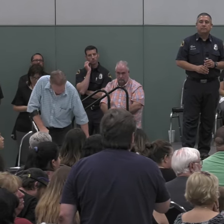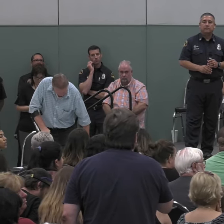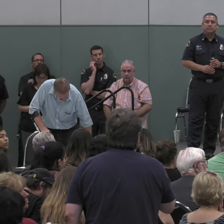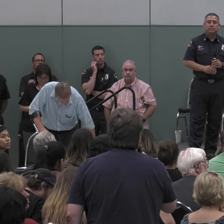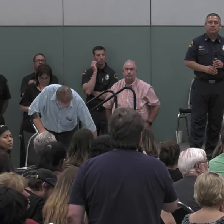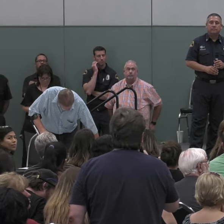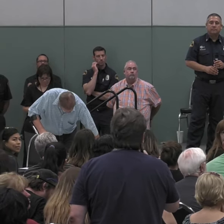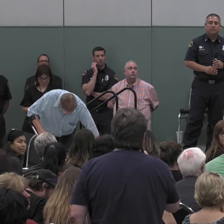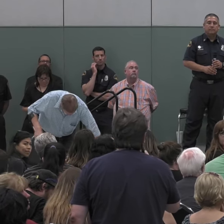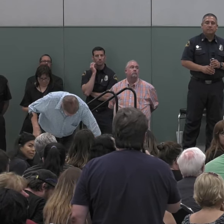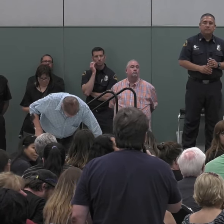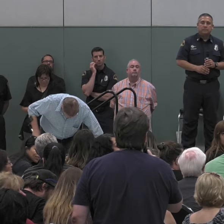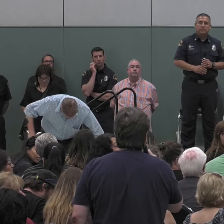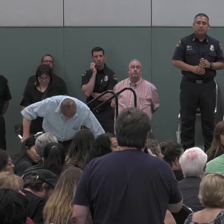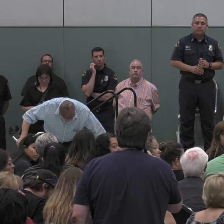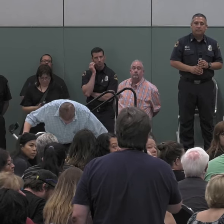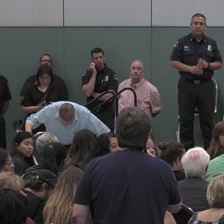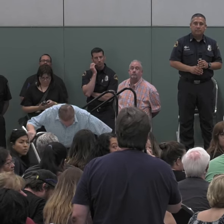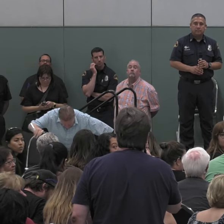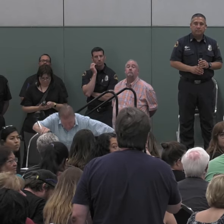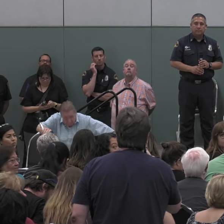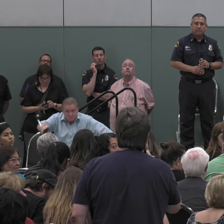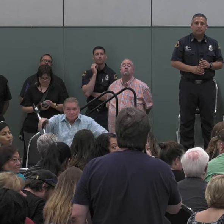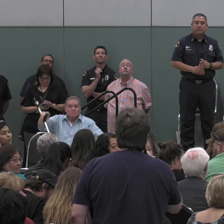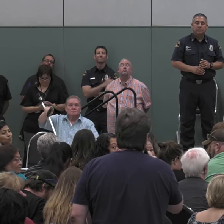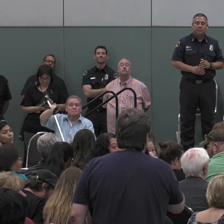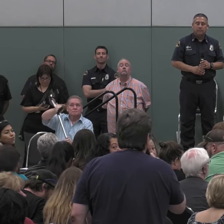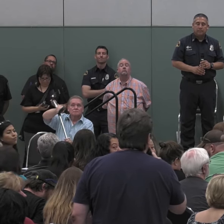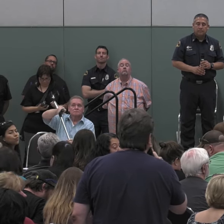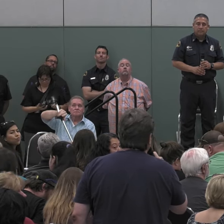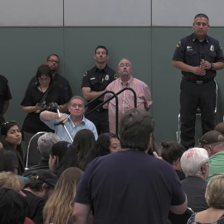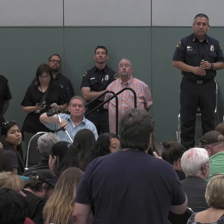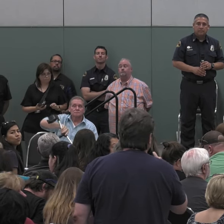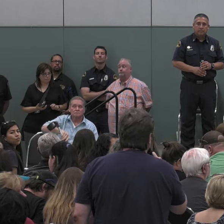Thank you. My name is Frank Montenegro. I've lived here 10 years with my family.